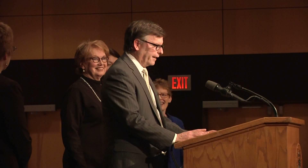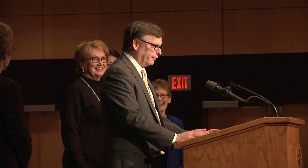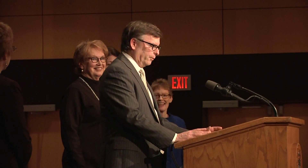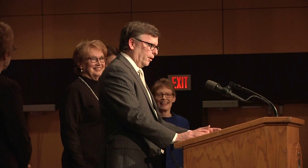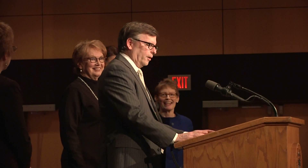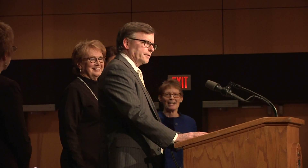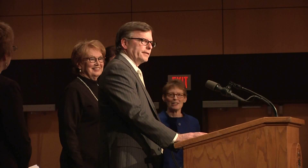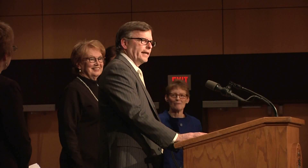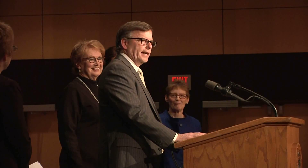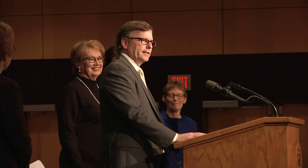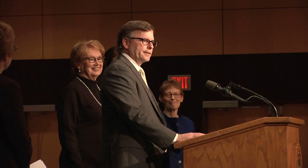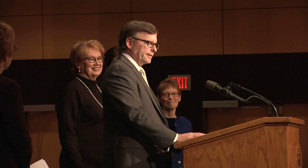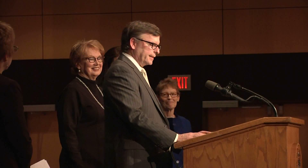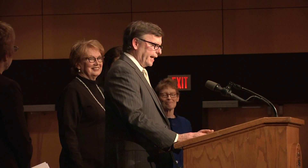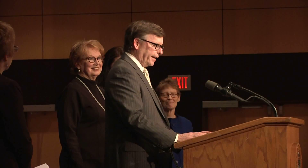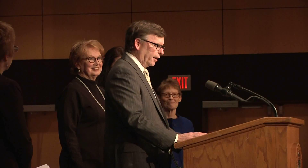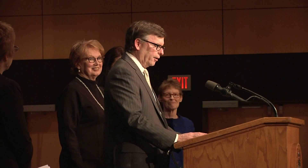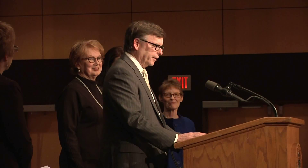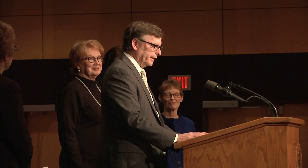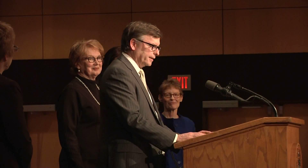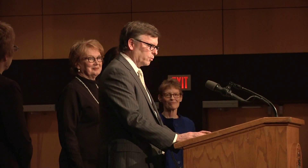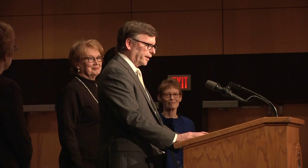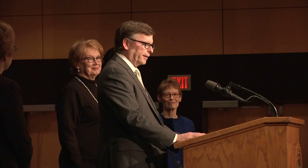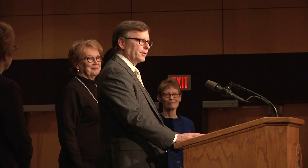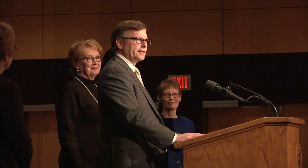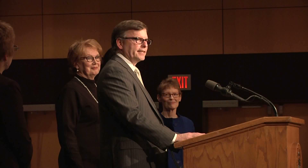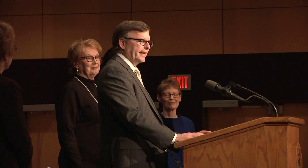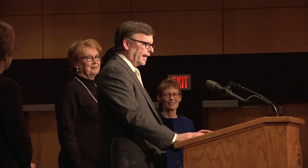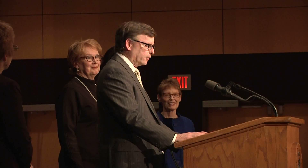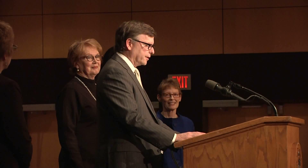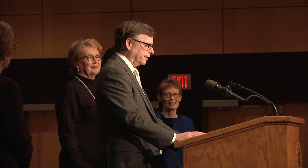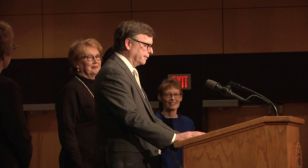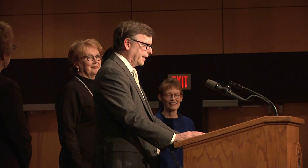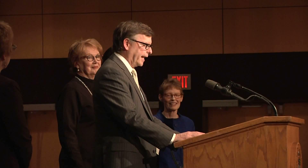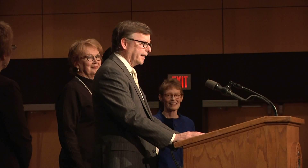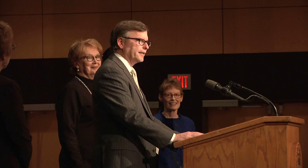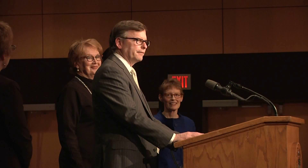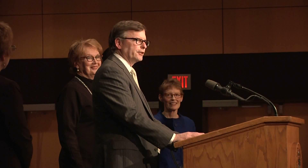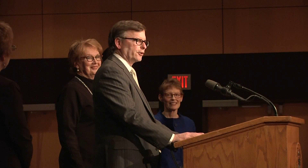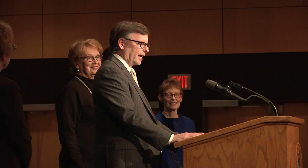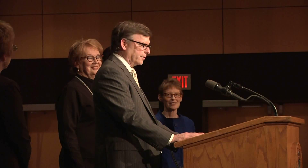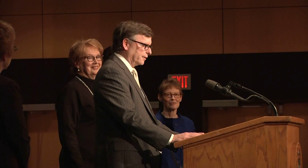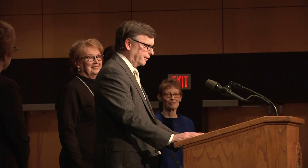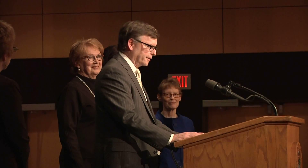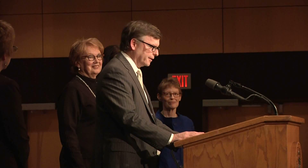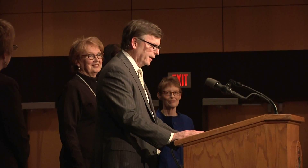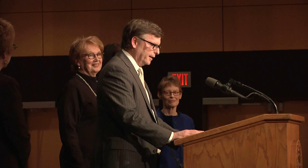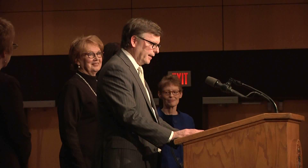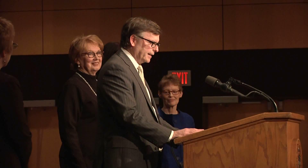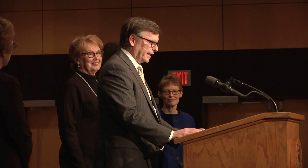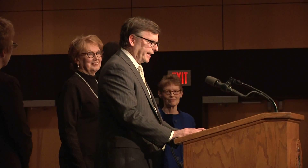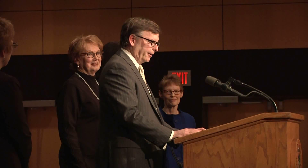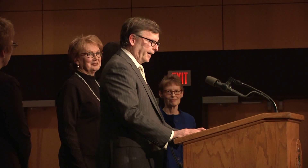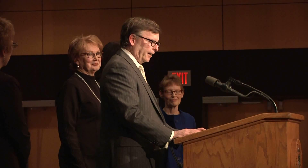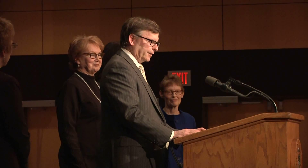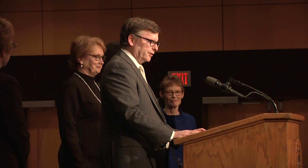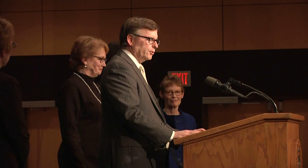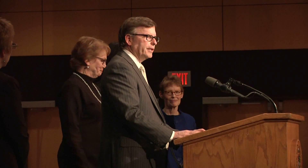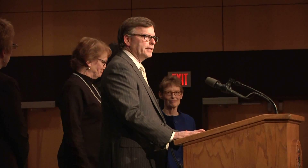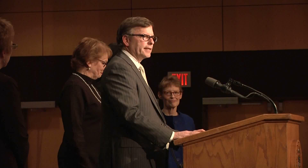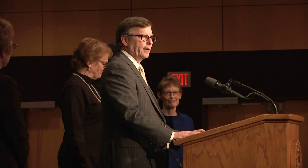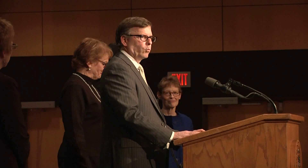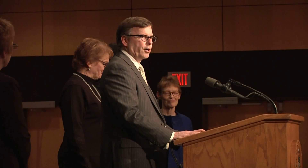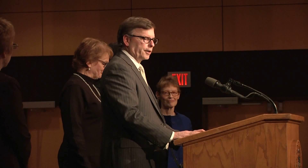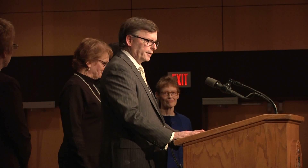One of my favorite roles as CAO is working with the City Council and individual councilors as they carry out